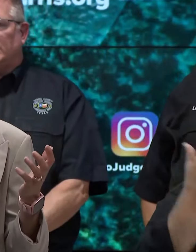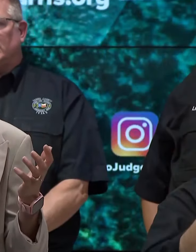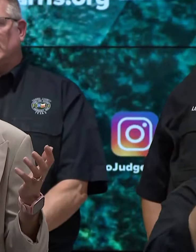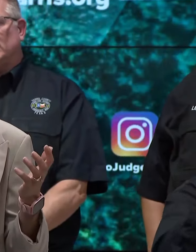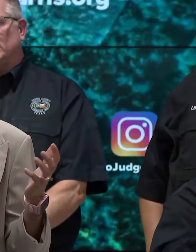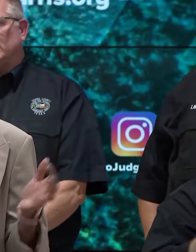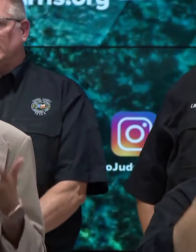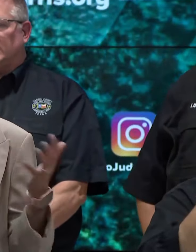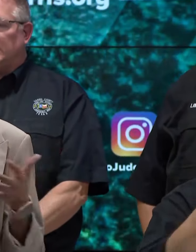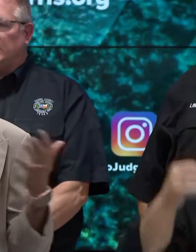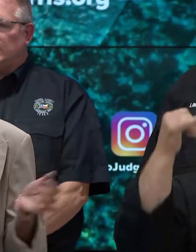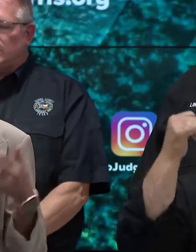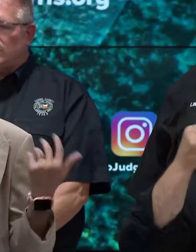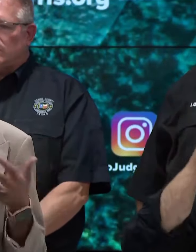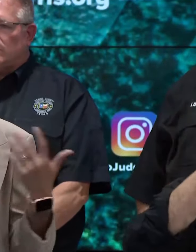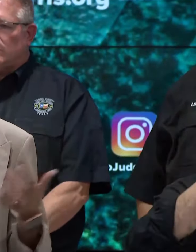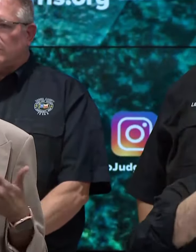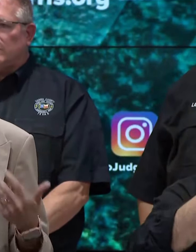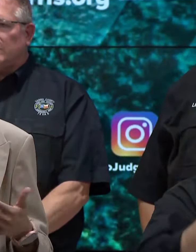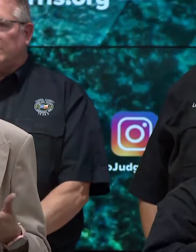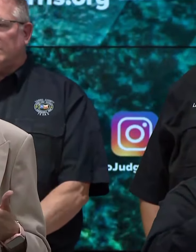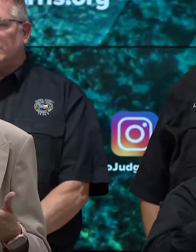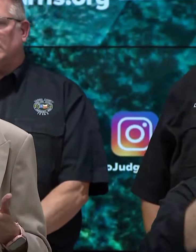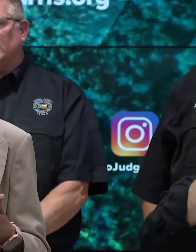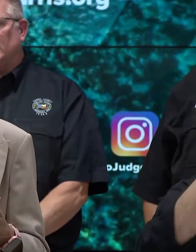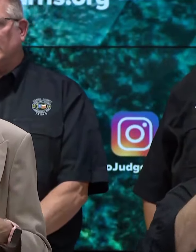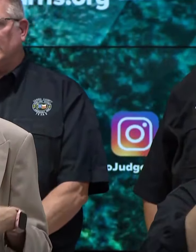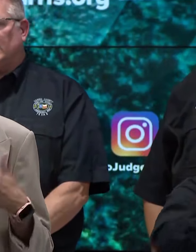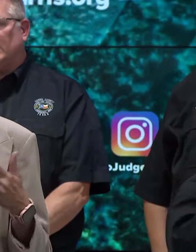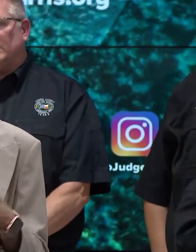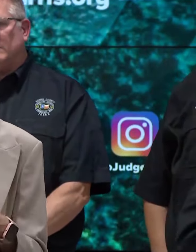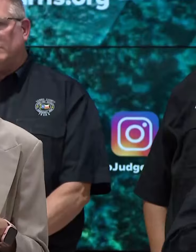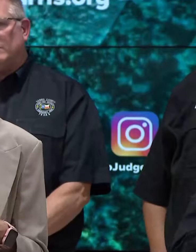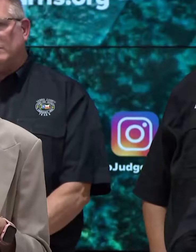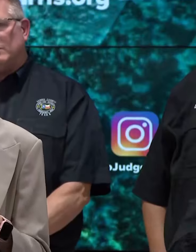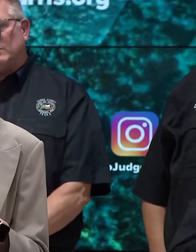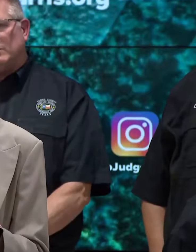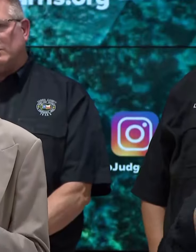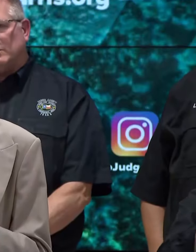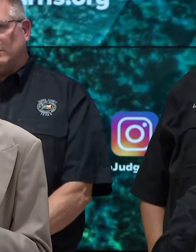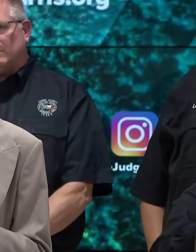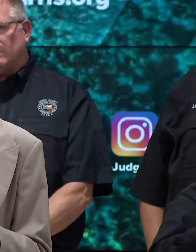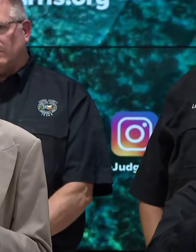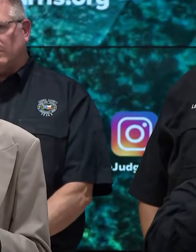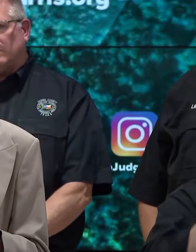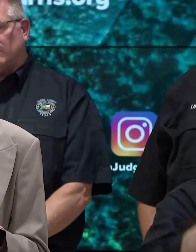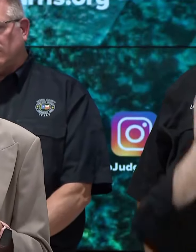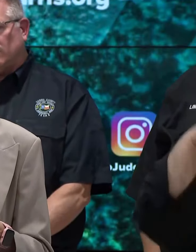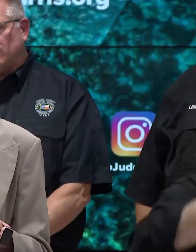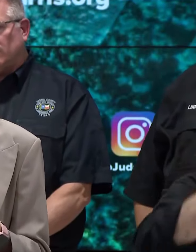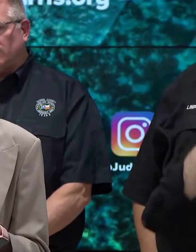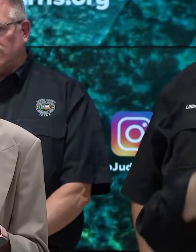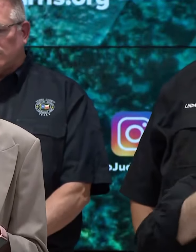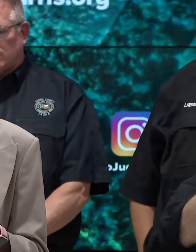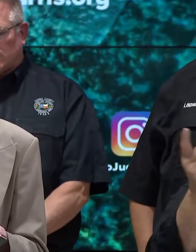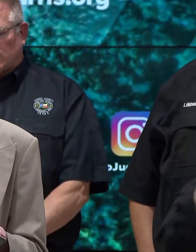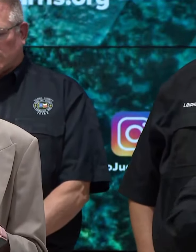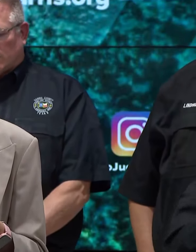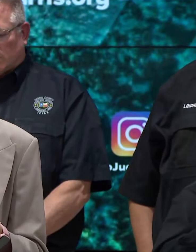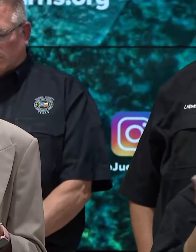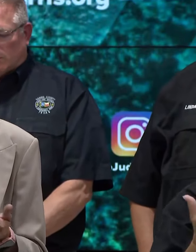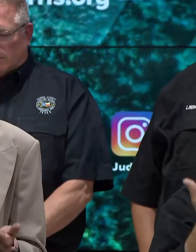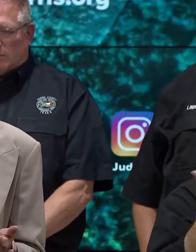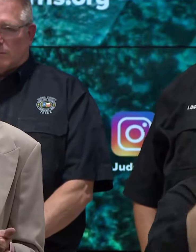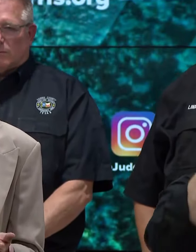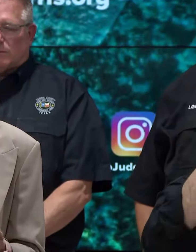of the lines to be, to, you know, help re-energize and get that quicker. So the numbers are going to be fluctuating throughout the day. So like right now it might